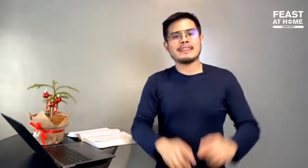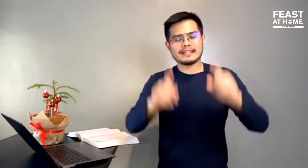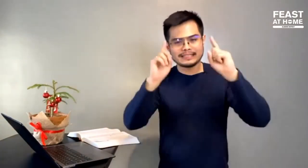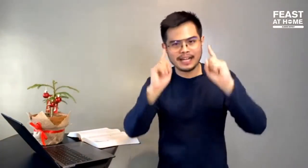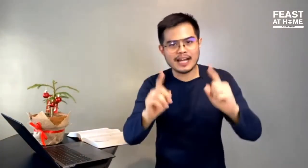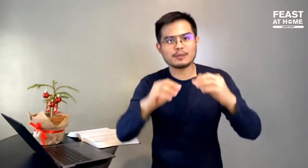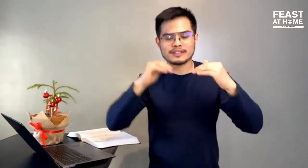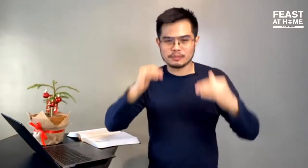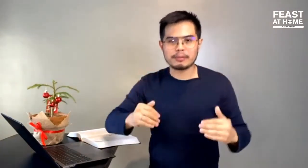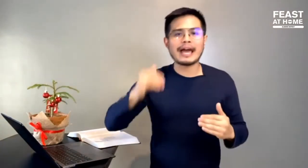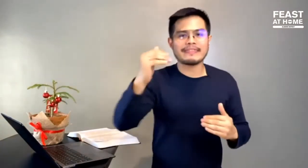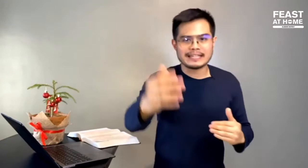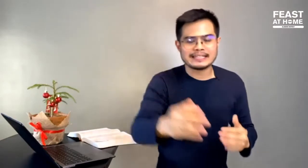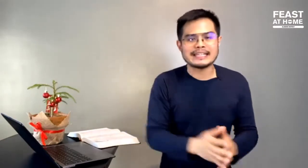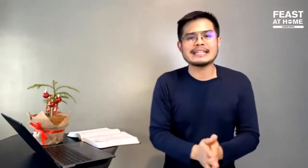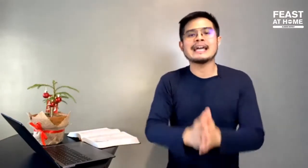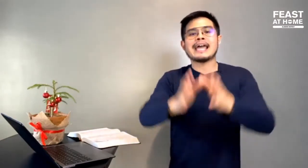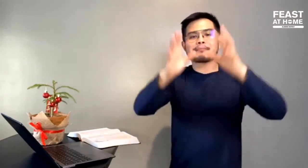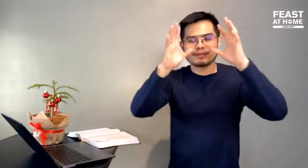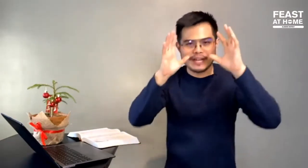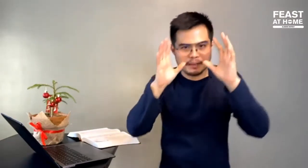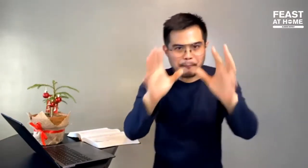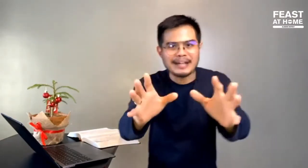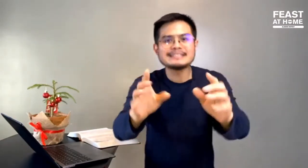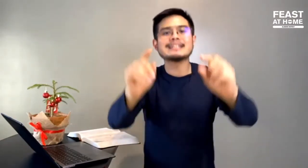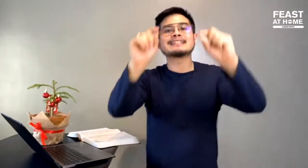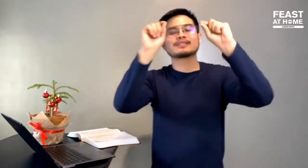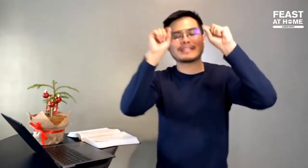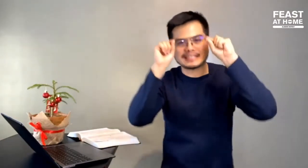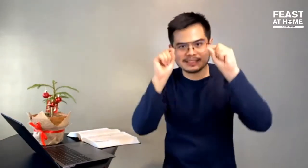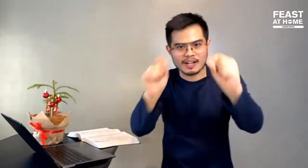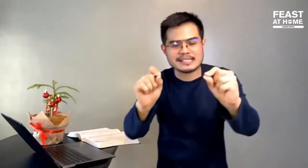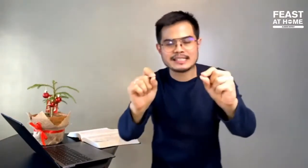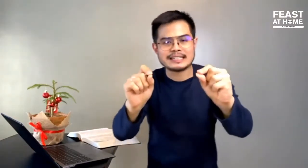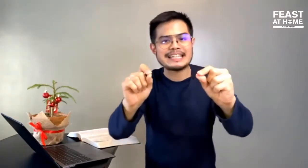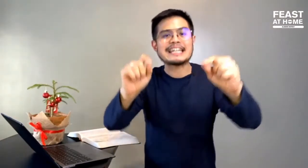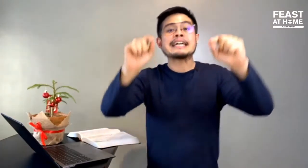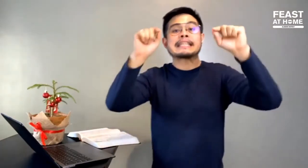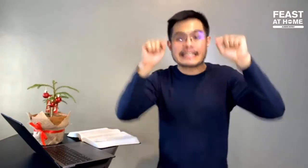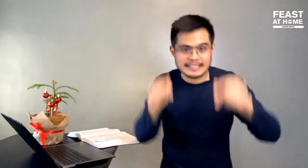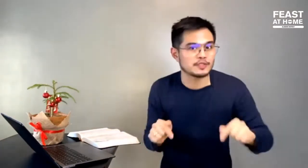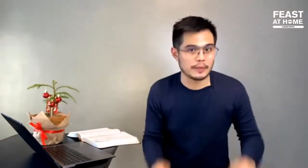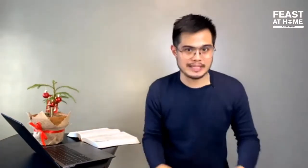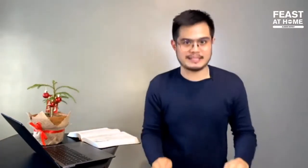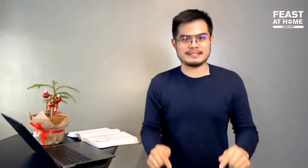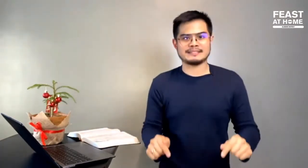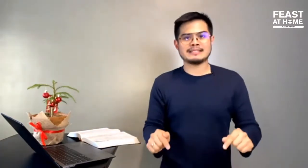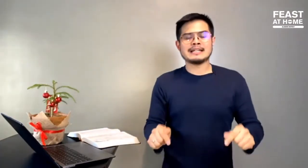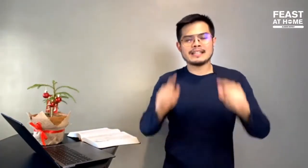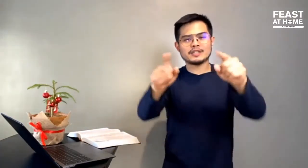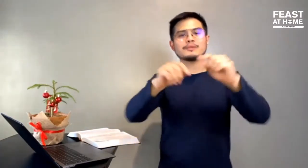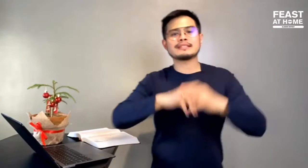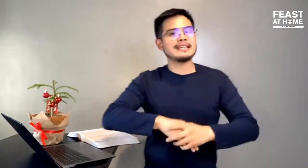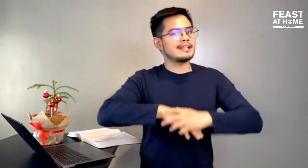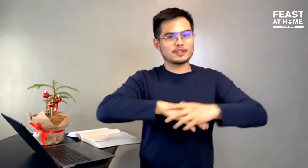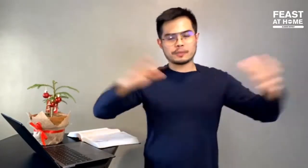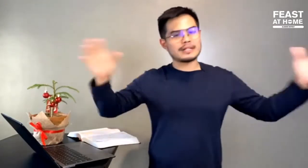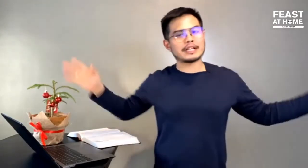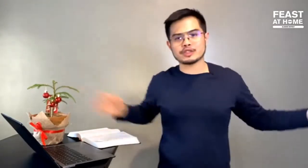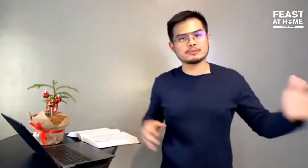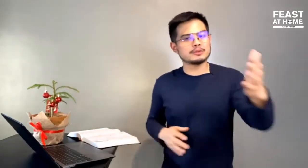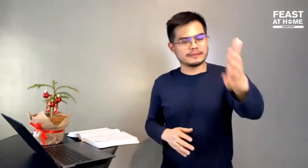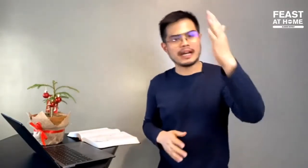life, that God will supply that need and provide abundance to that scarcity this week, that you will see